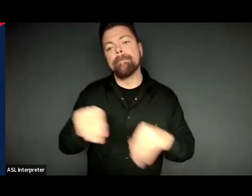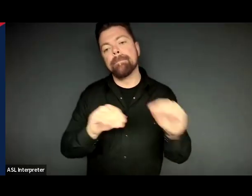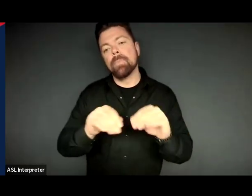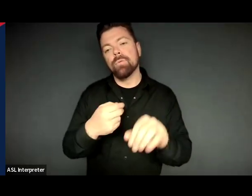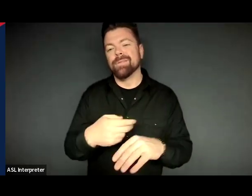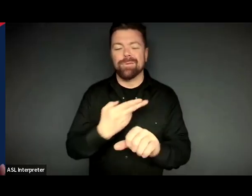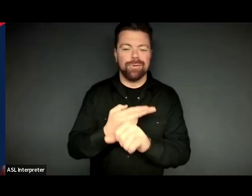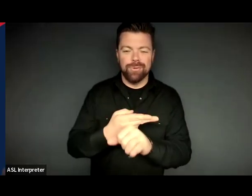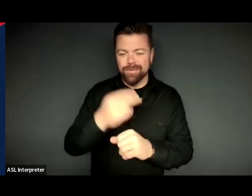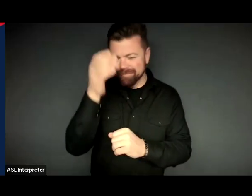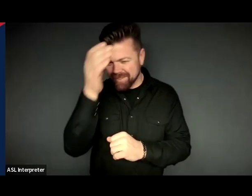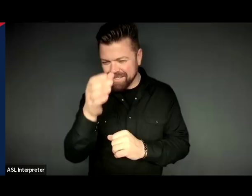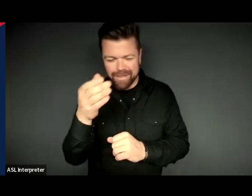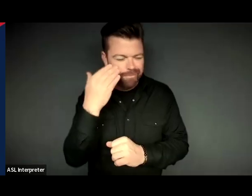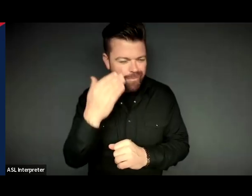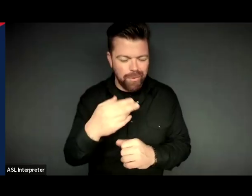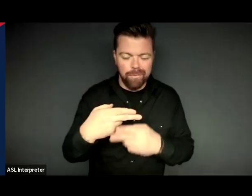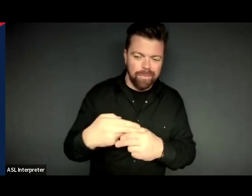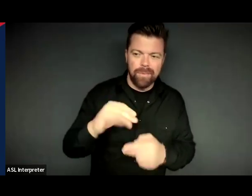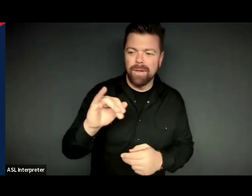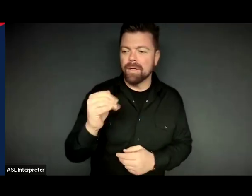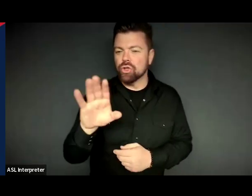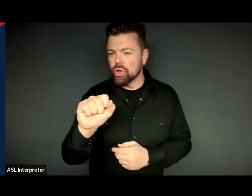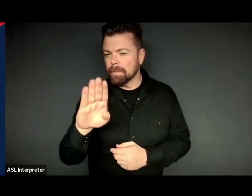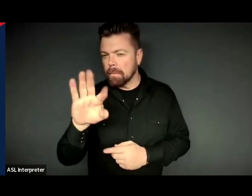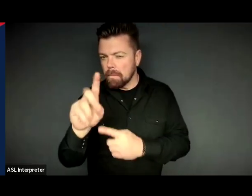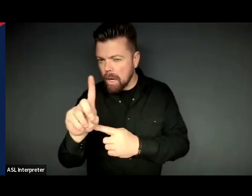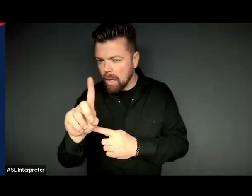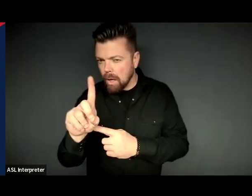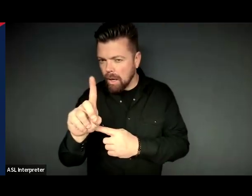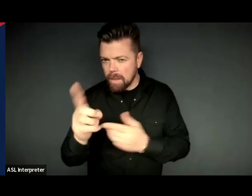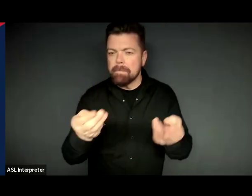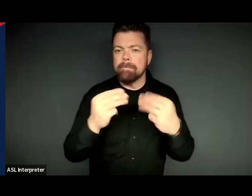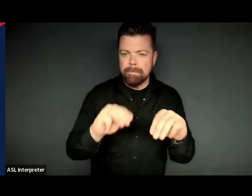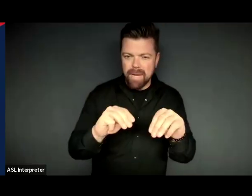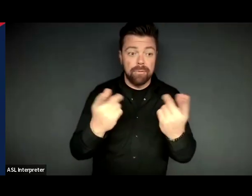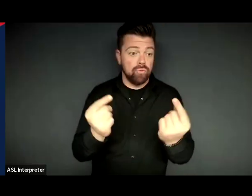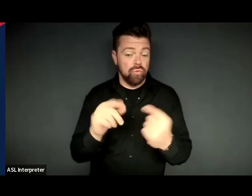James Bond method. Exercise your legs, move your legs, because